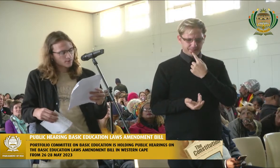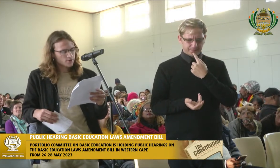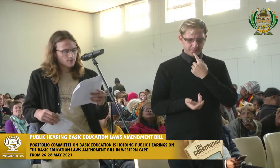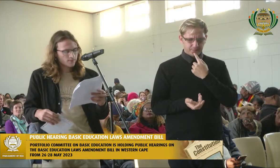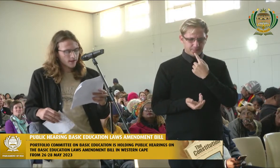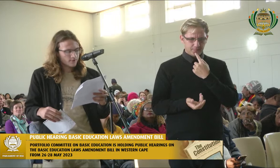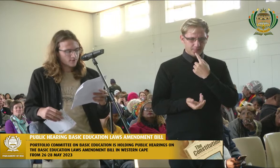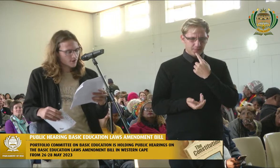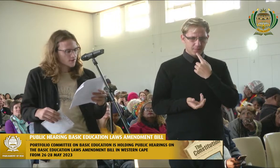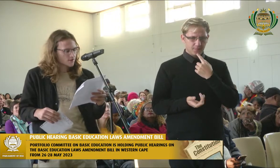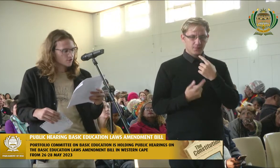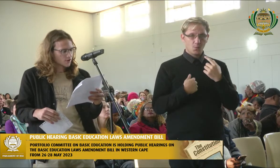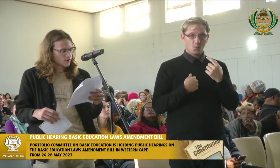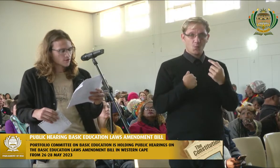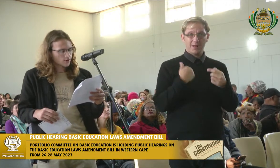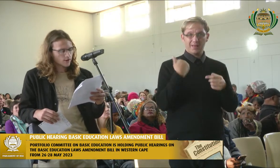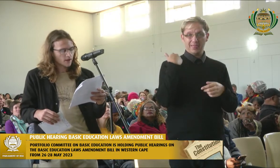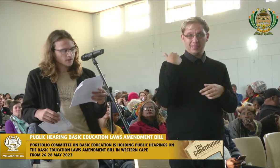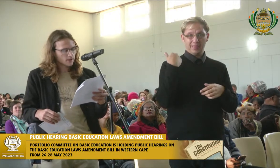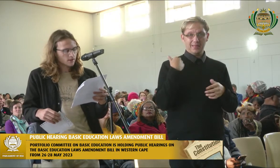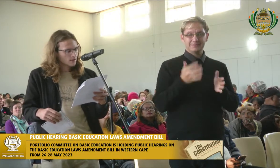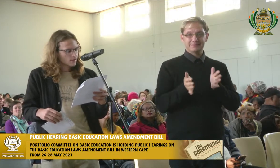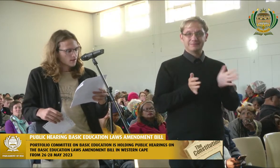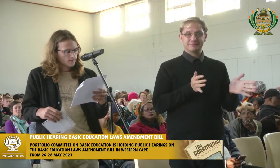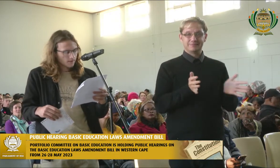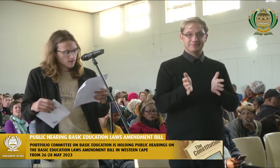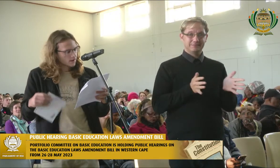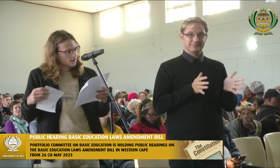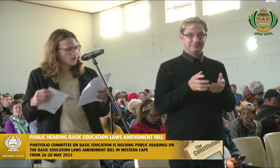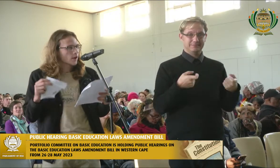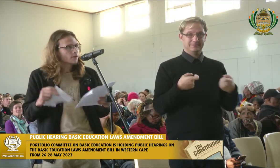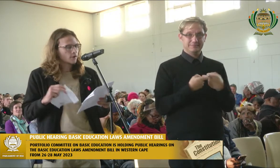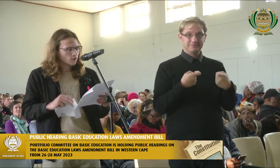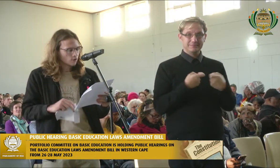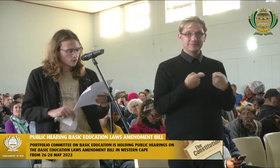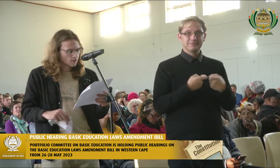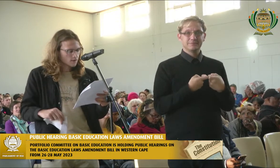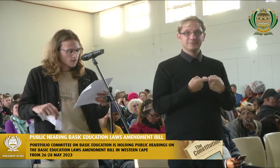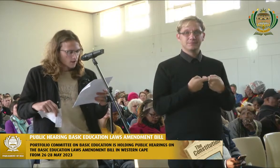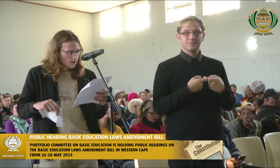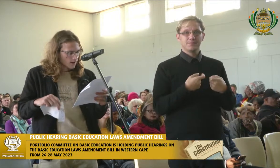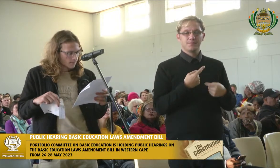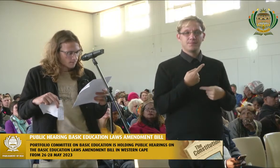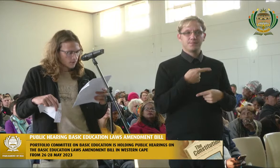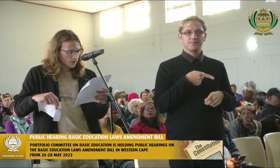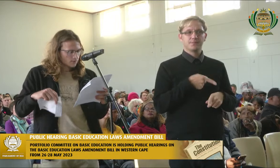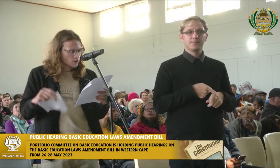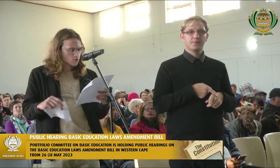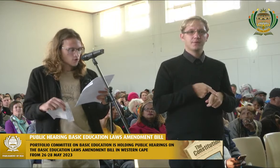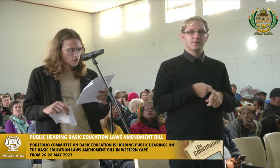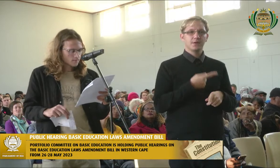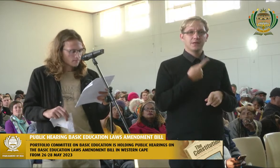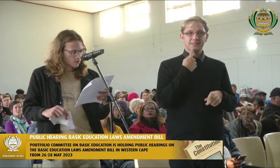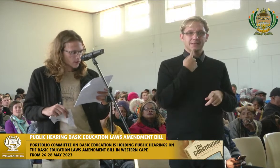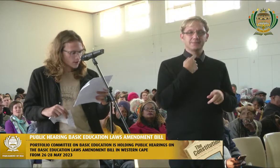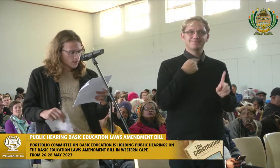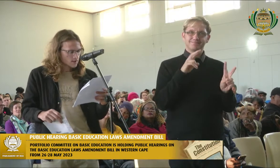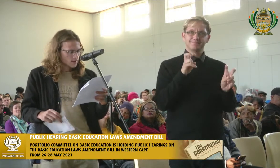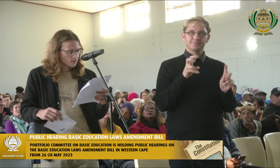When Real Madrid player Vinicius Jr. is called a monkey, it is rightfully called abuse.